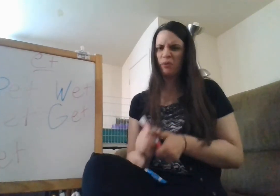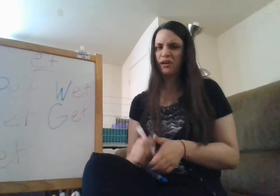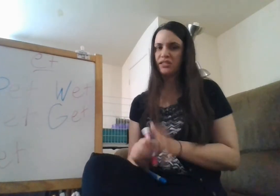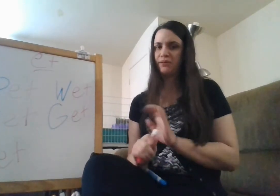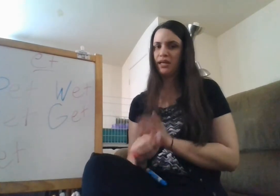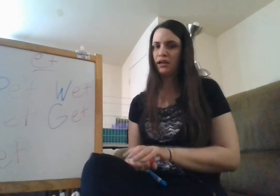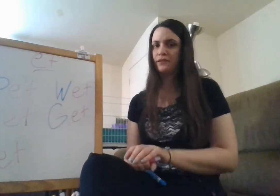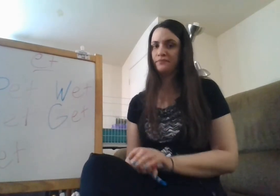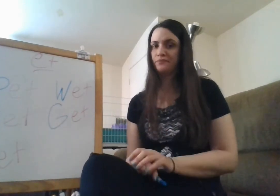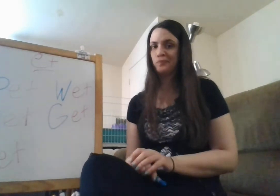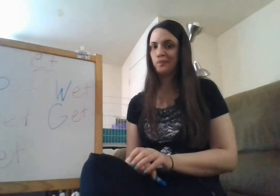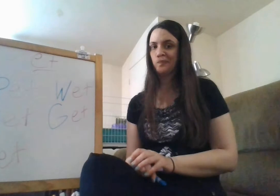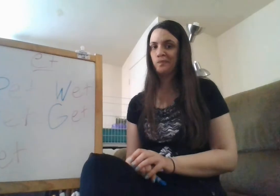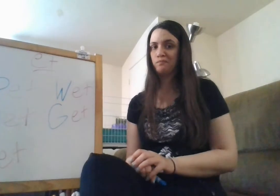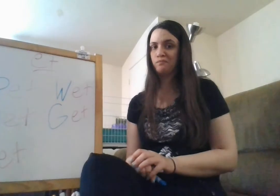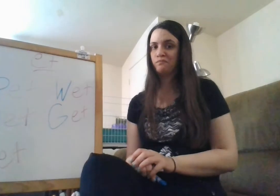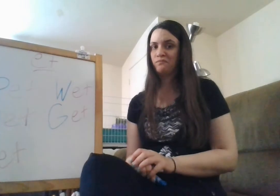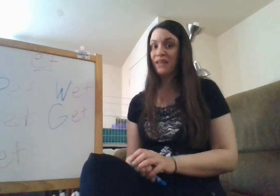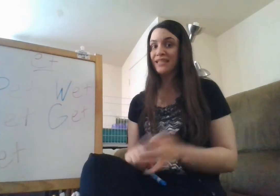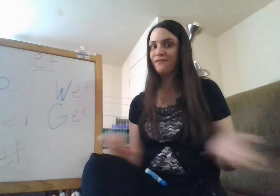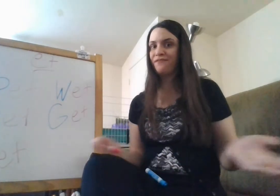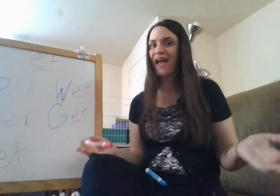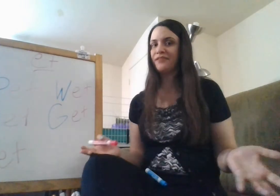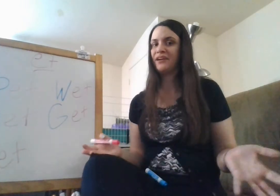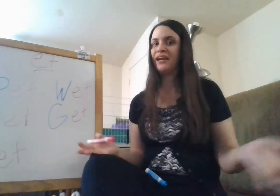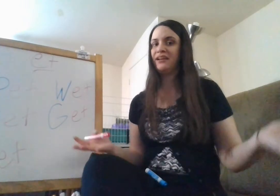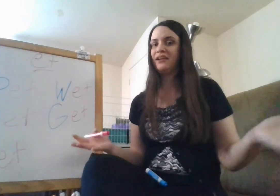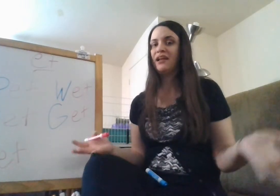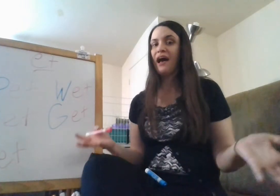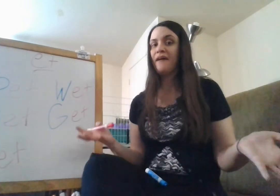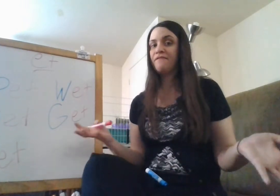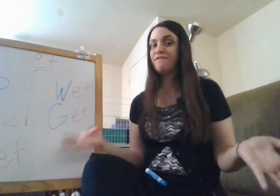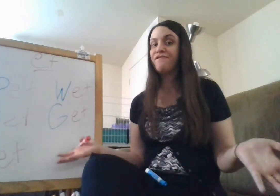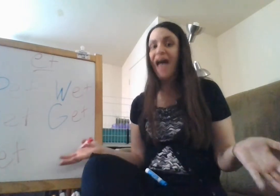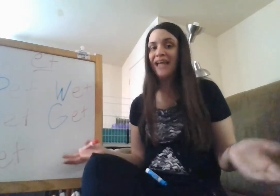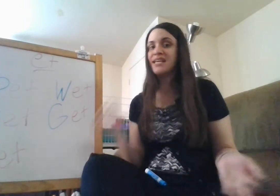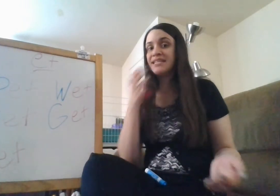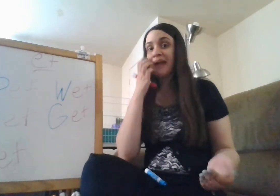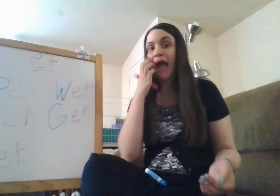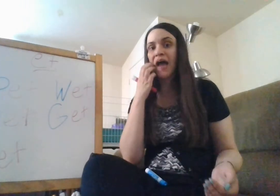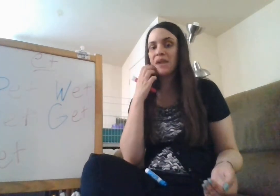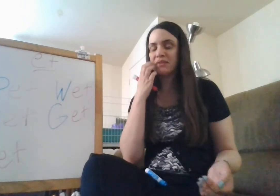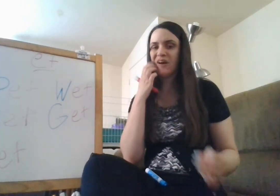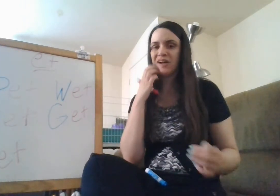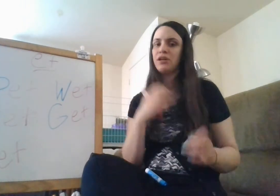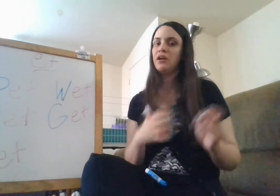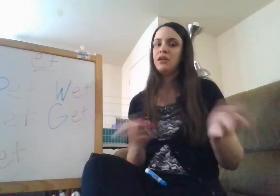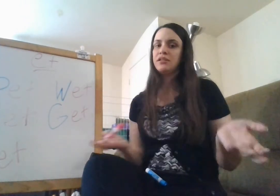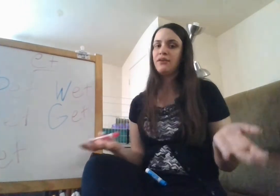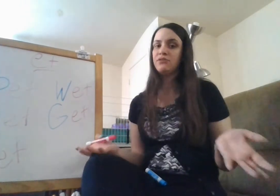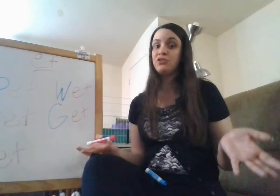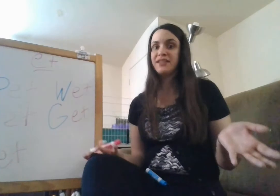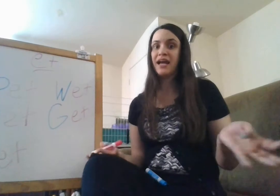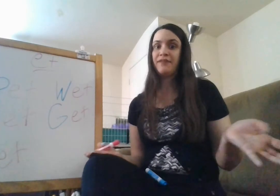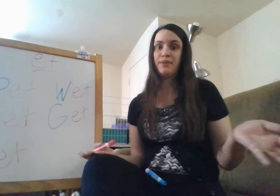word do we hear? That's vet, right? A vet is an animal doctor. So I've told you guys I've been